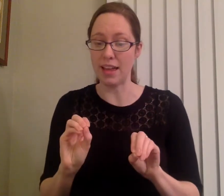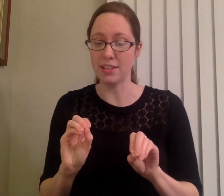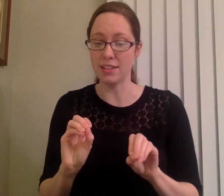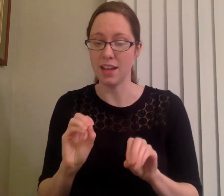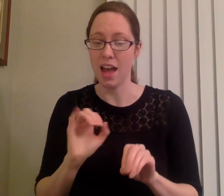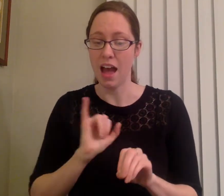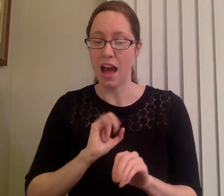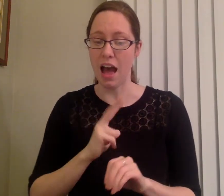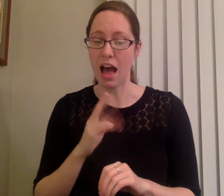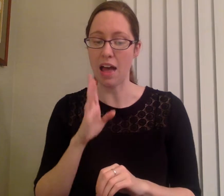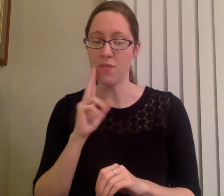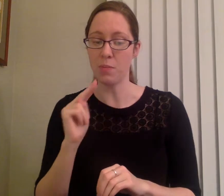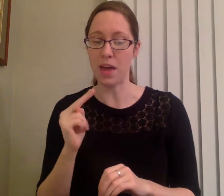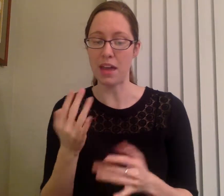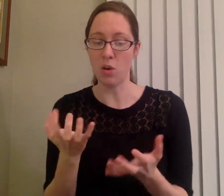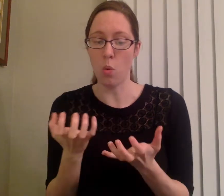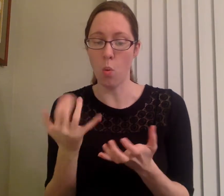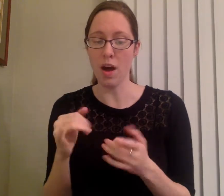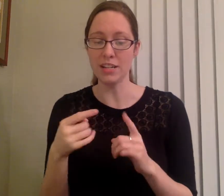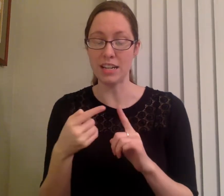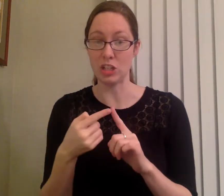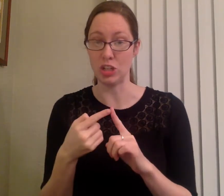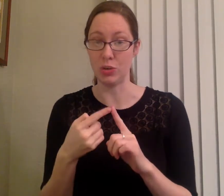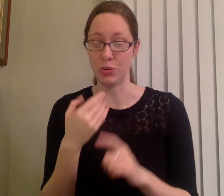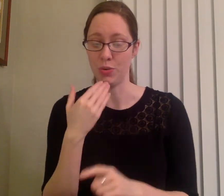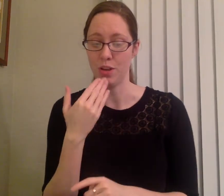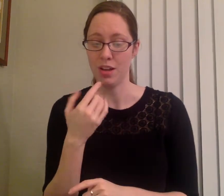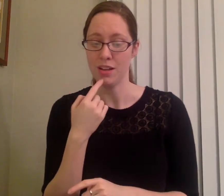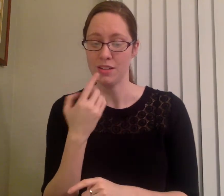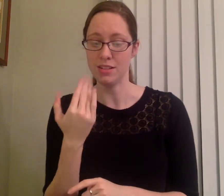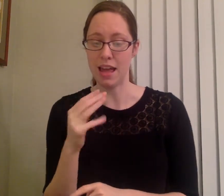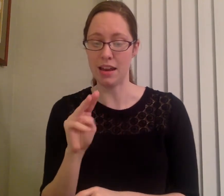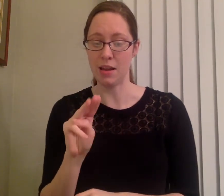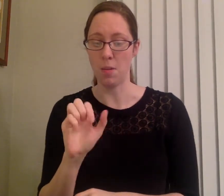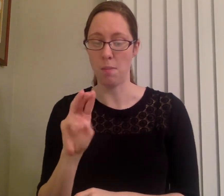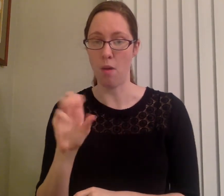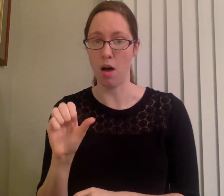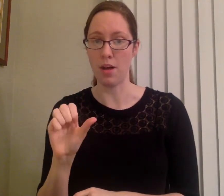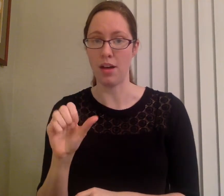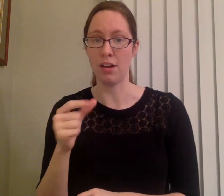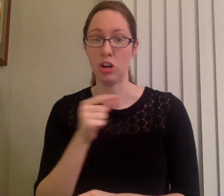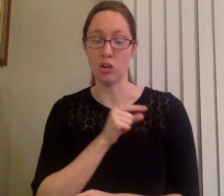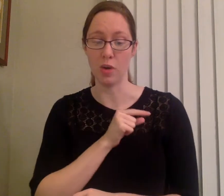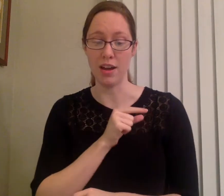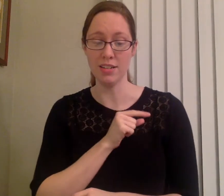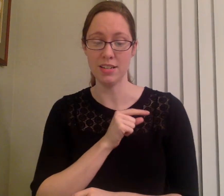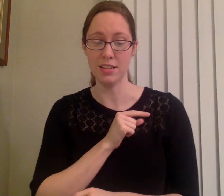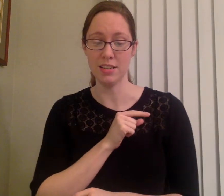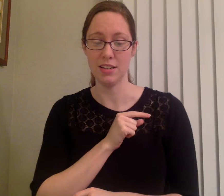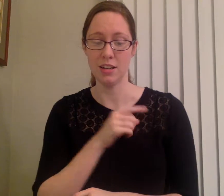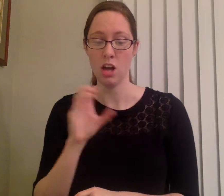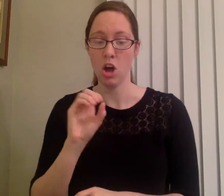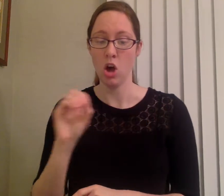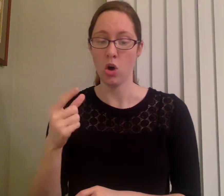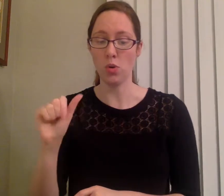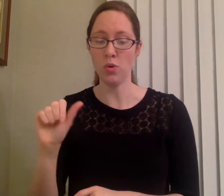omelet I've been wanting to," said Mama Grunt.